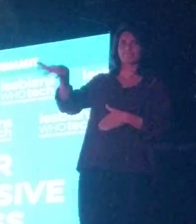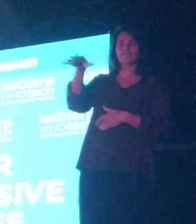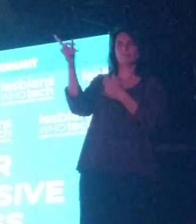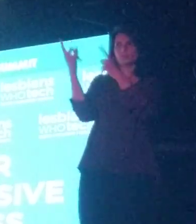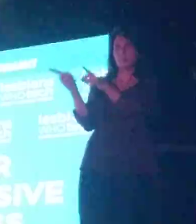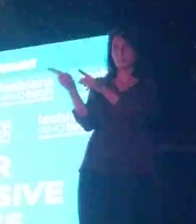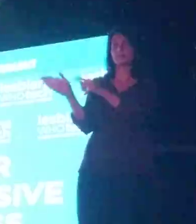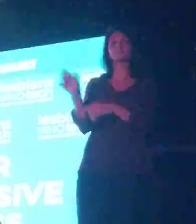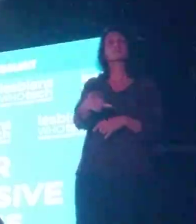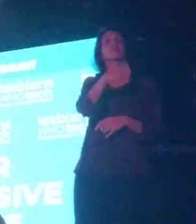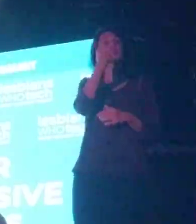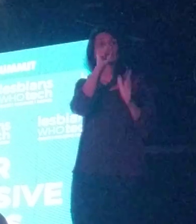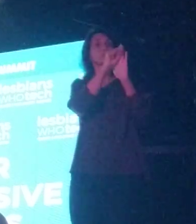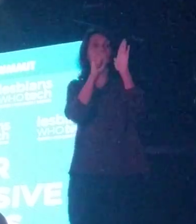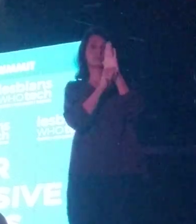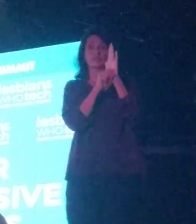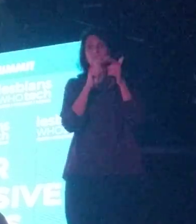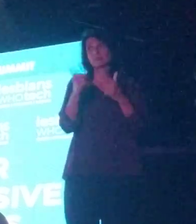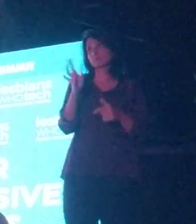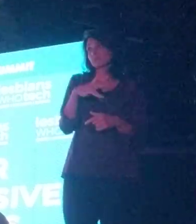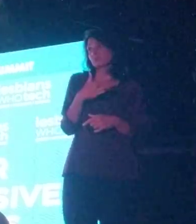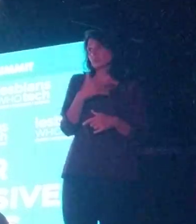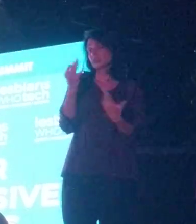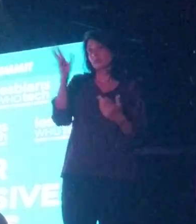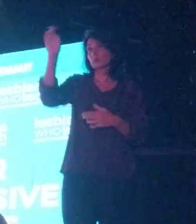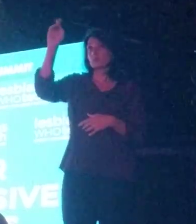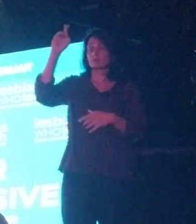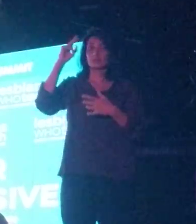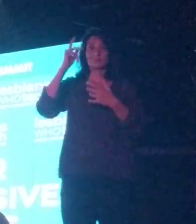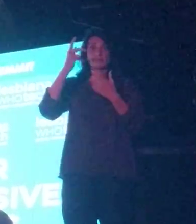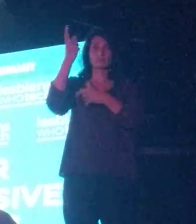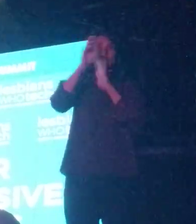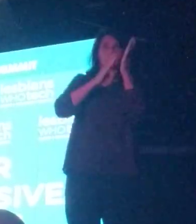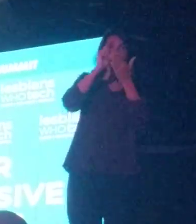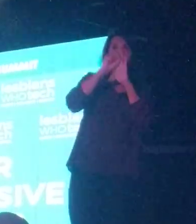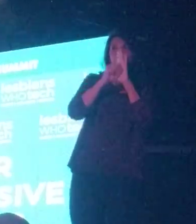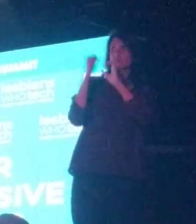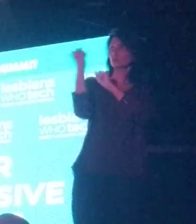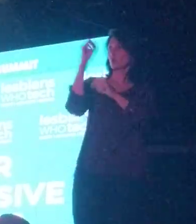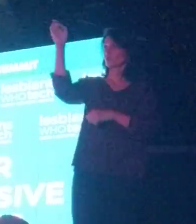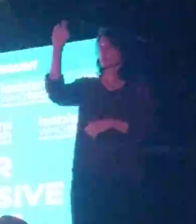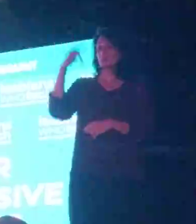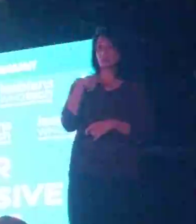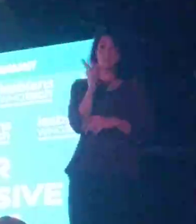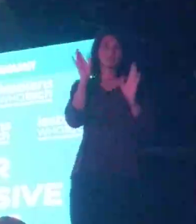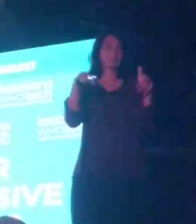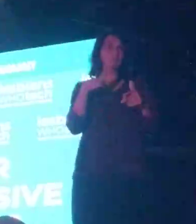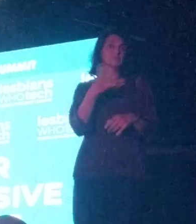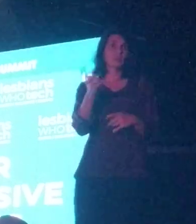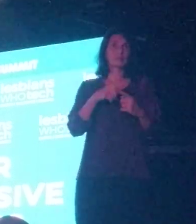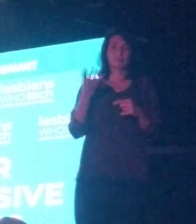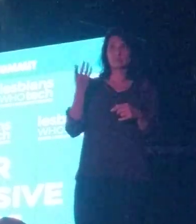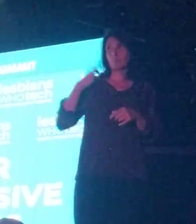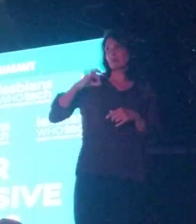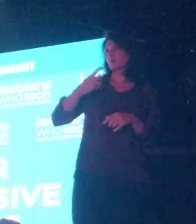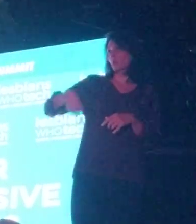they believe that it's to their benefit, so they're not going to really go into a deep